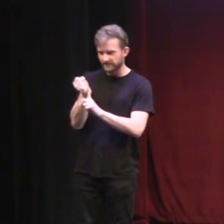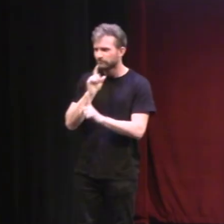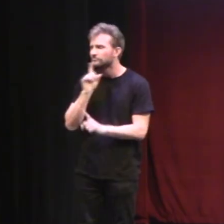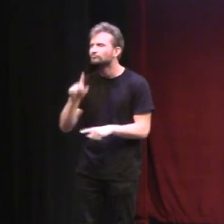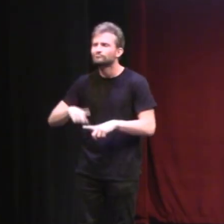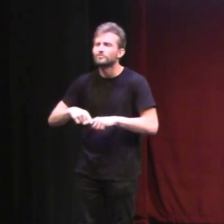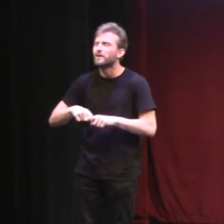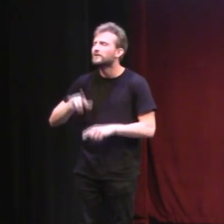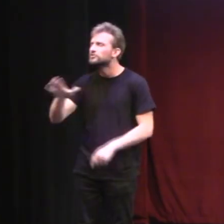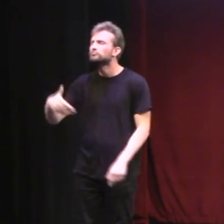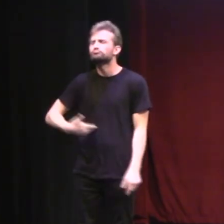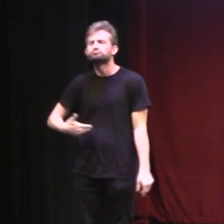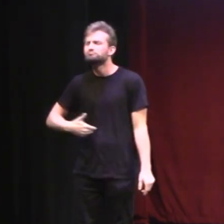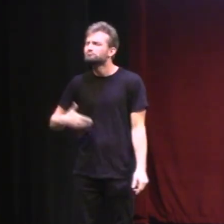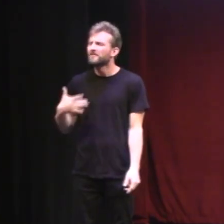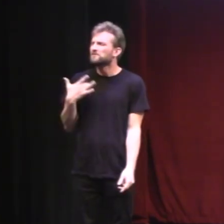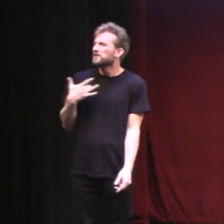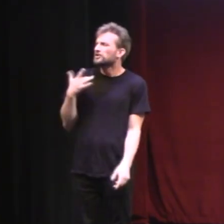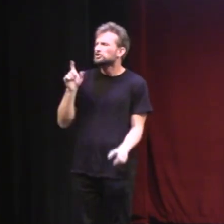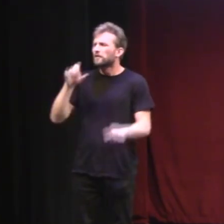on.